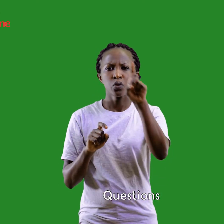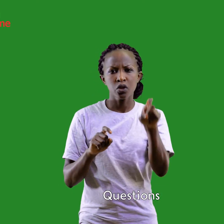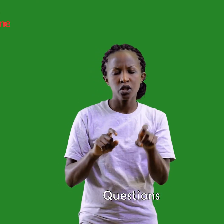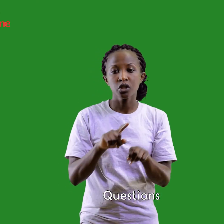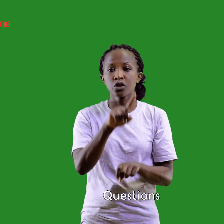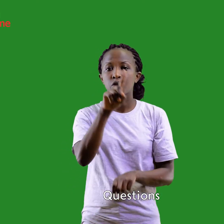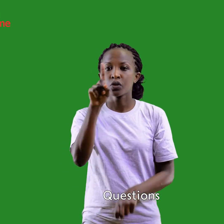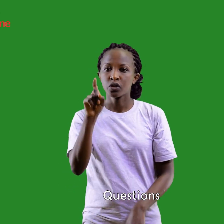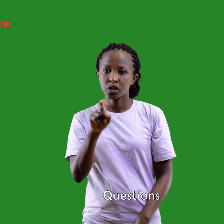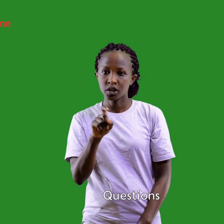Questions.